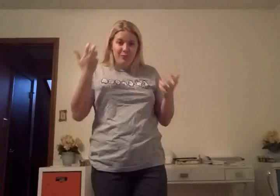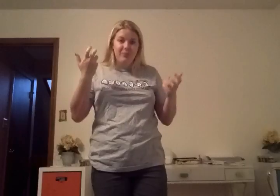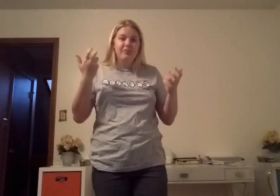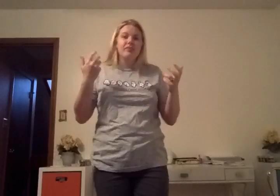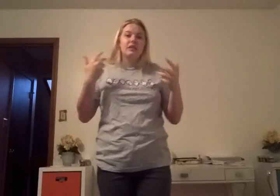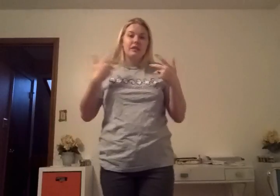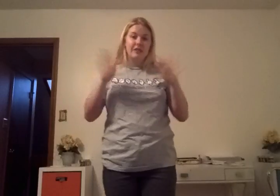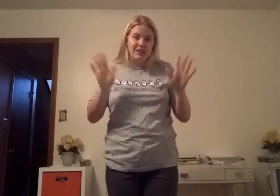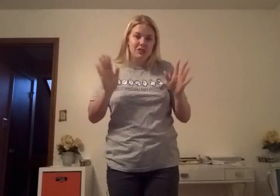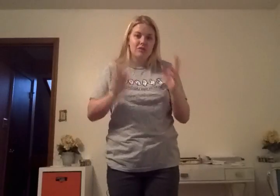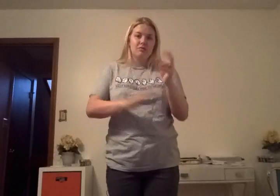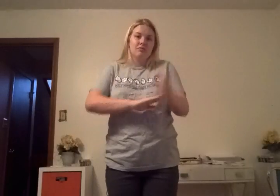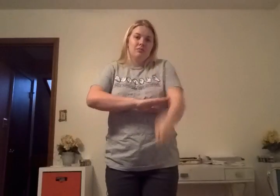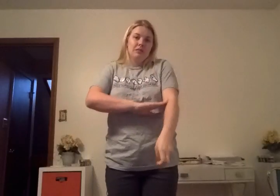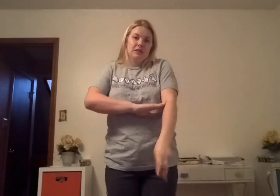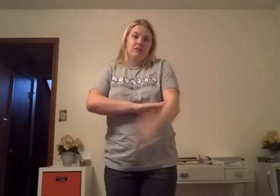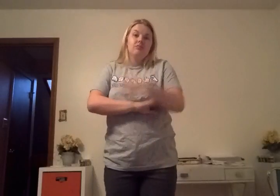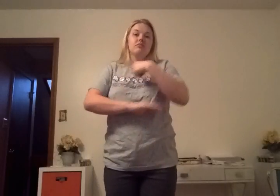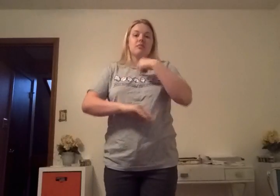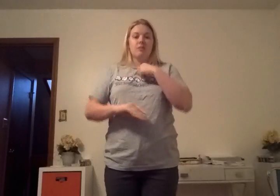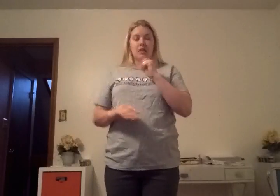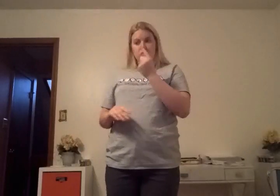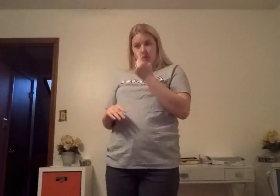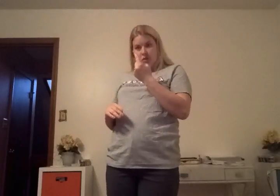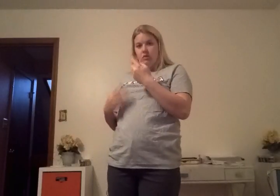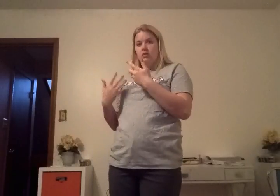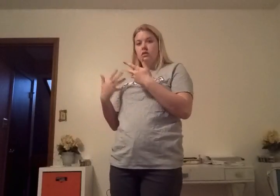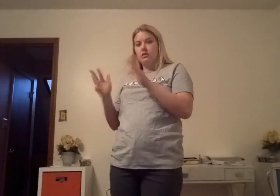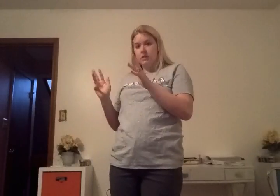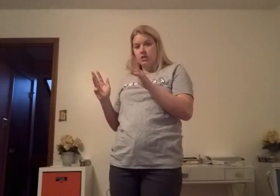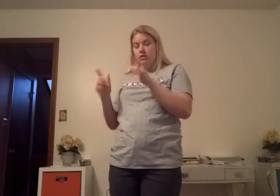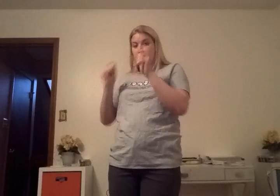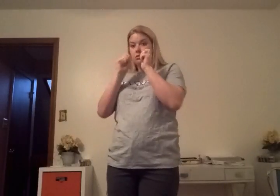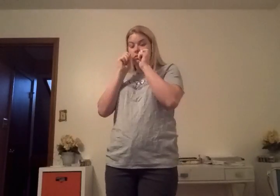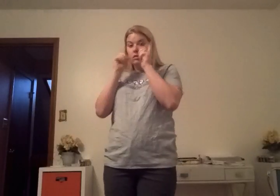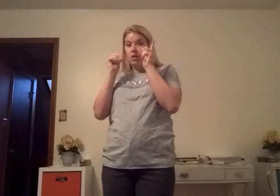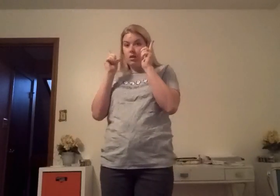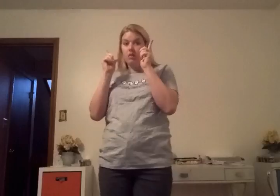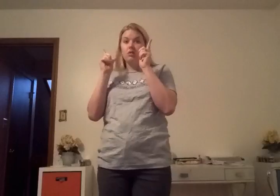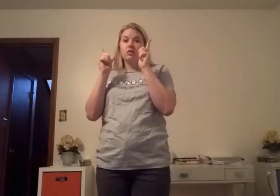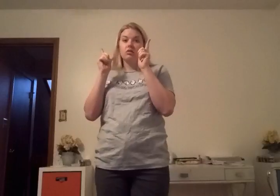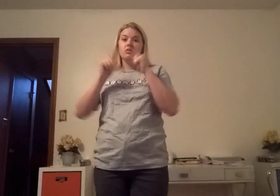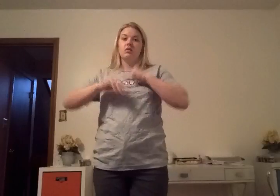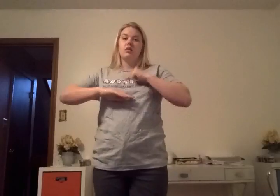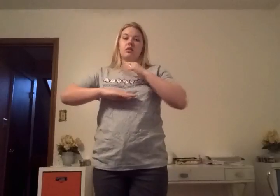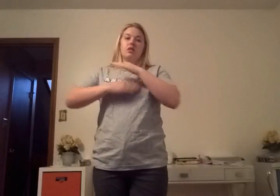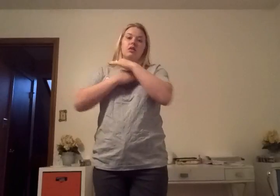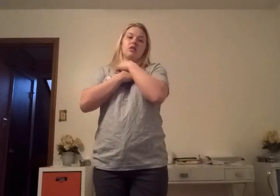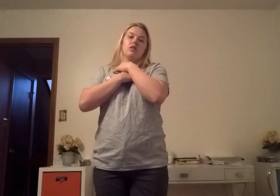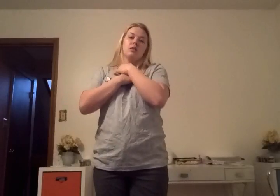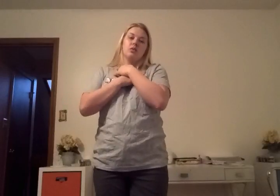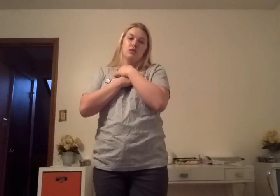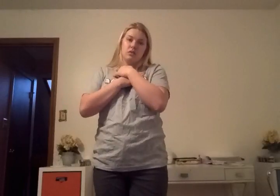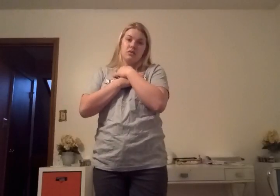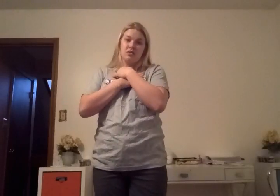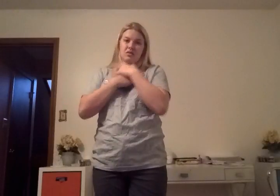I had to go in first. And when I woke up, I just was really calm. Did you ever fear for your own health? Yeah, I